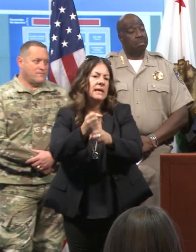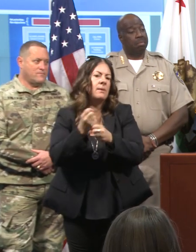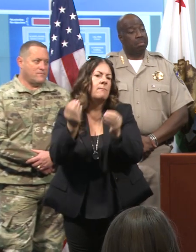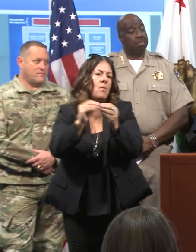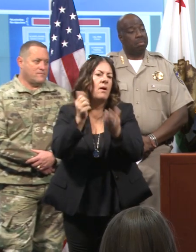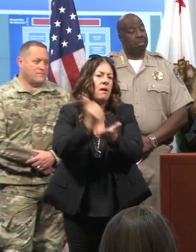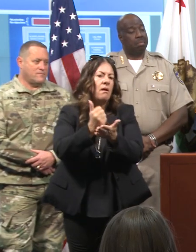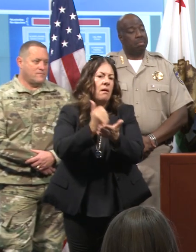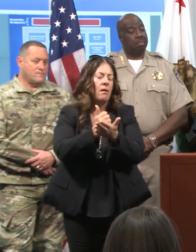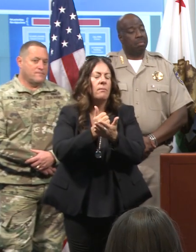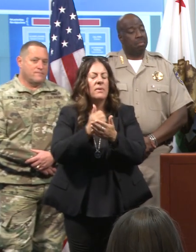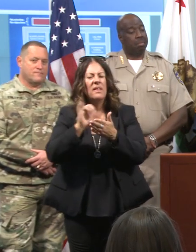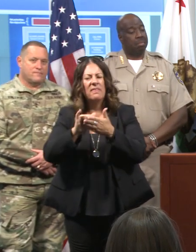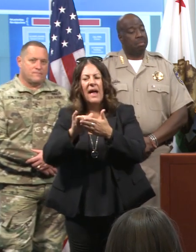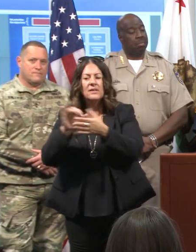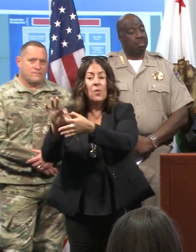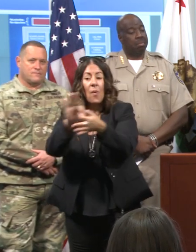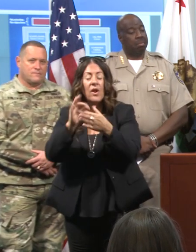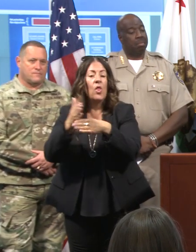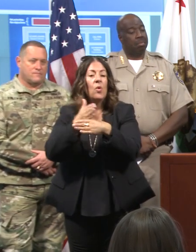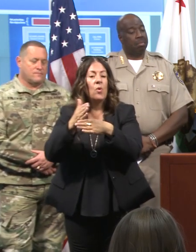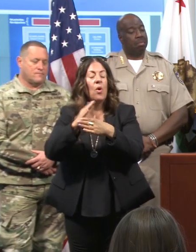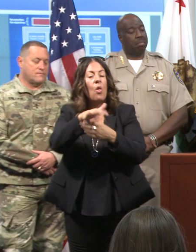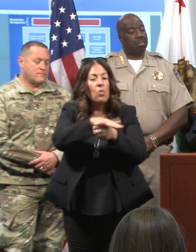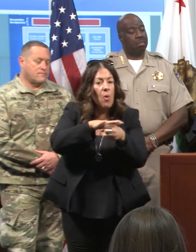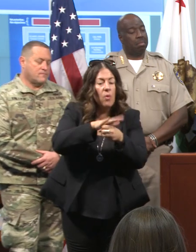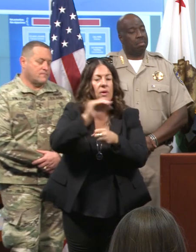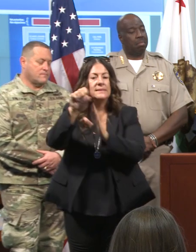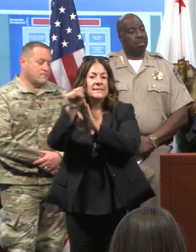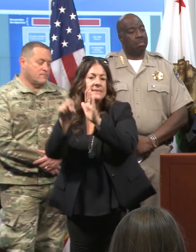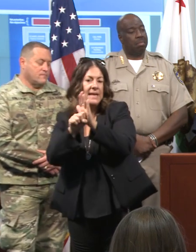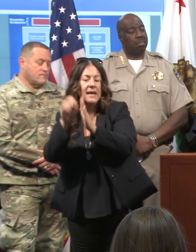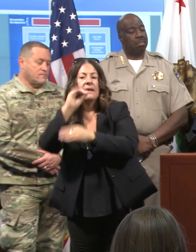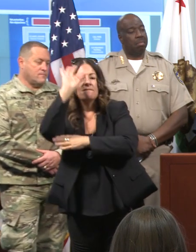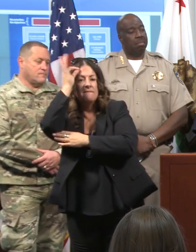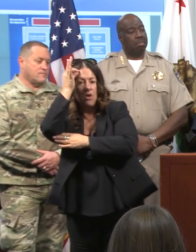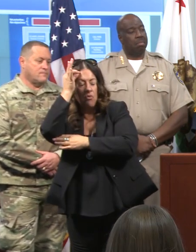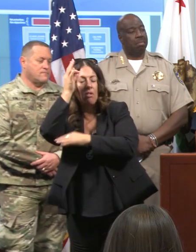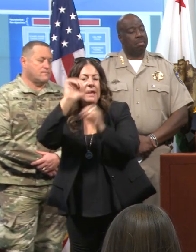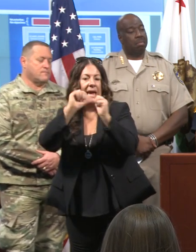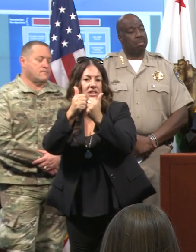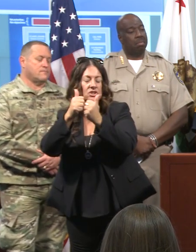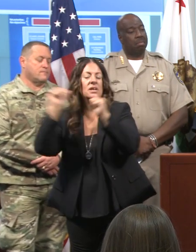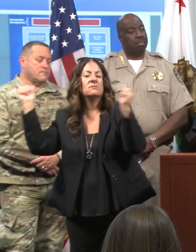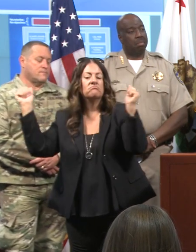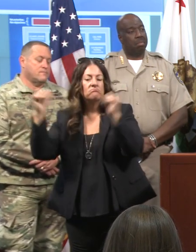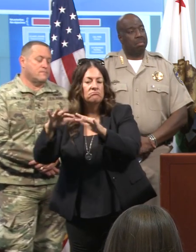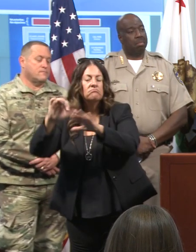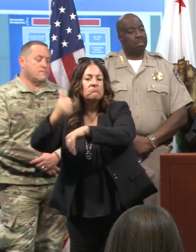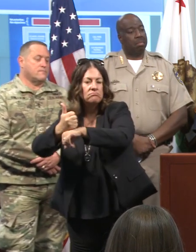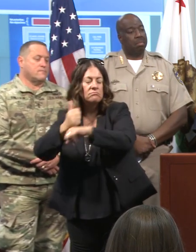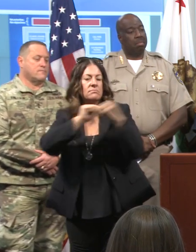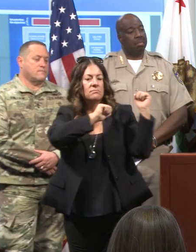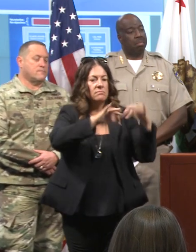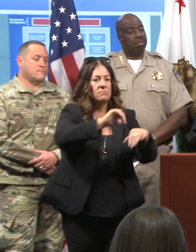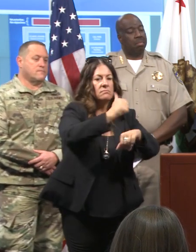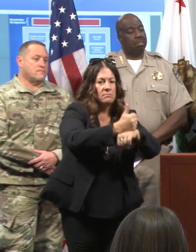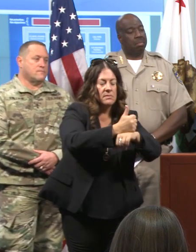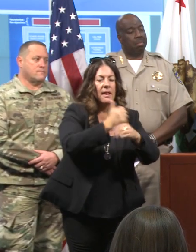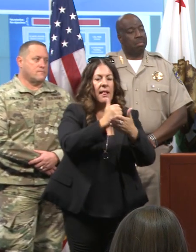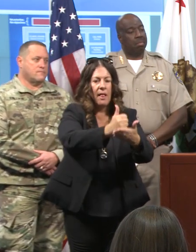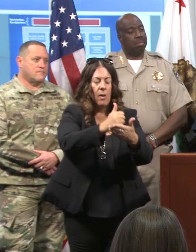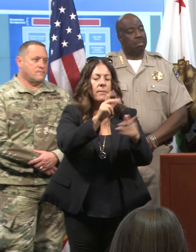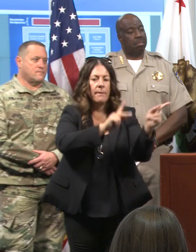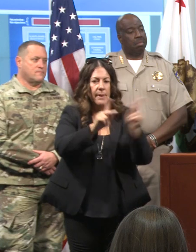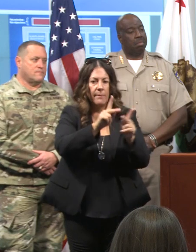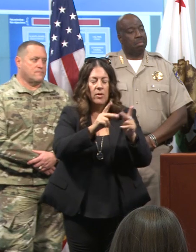between local, state, and federal. And our hope is that we can get those centers, at least a few of them, up in the coming days, if